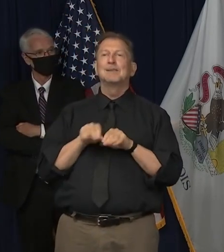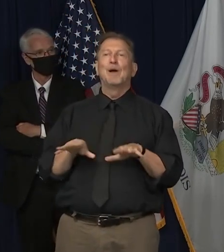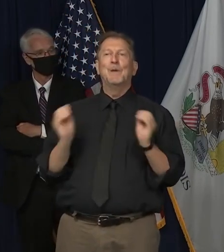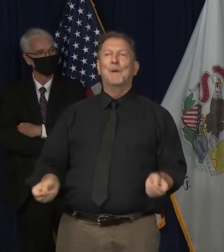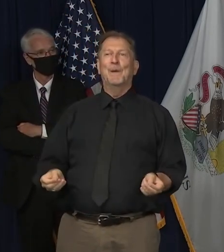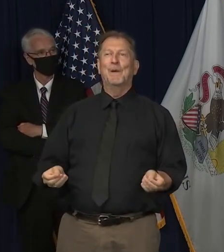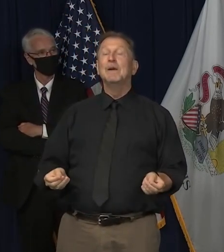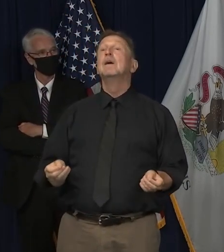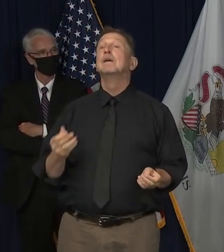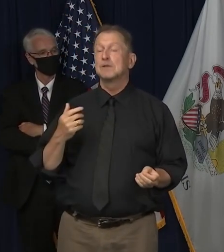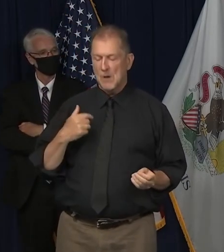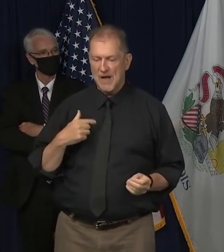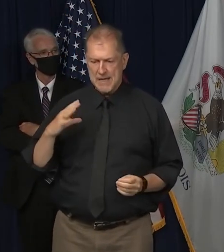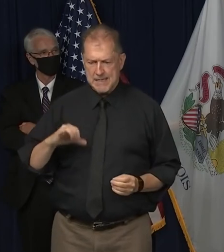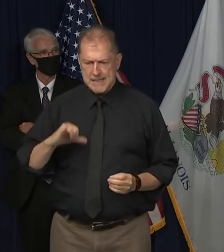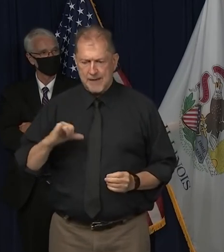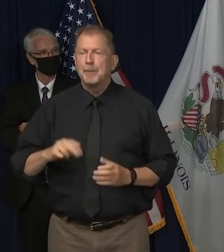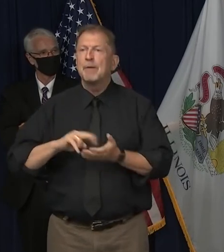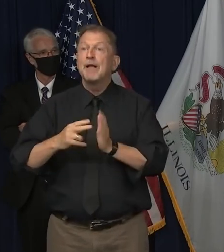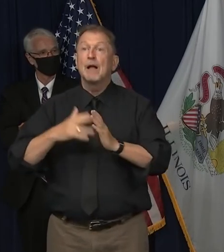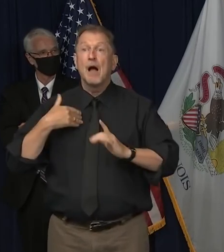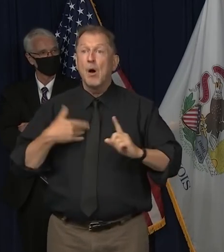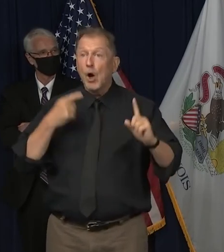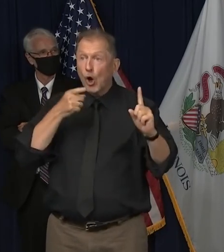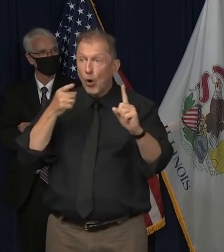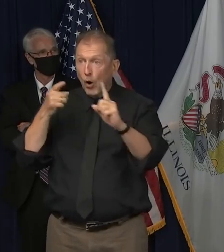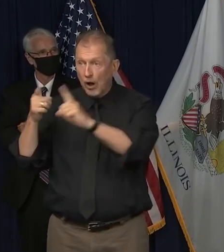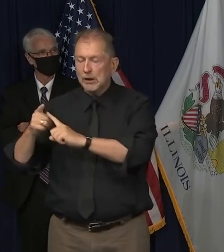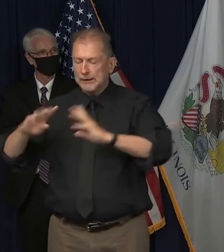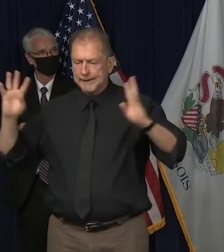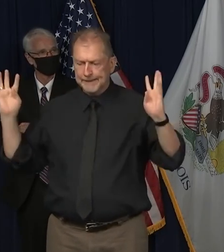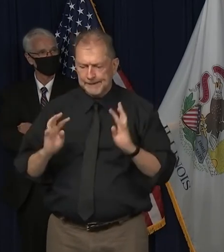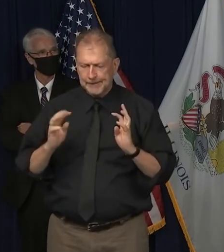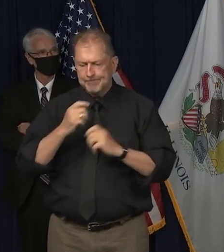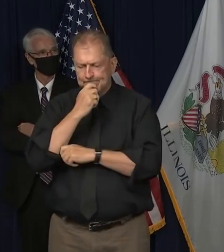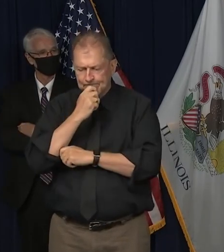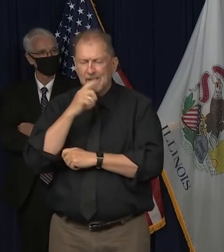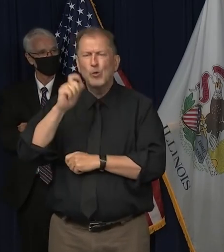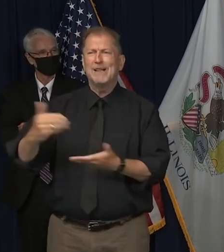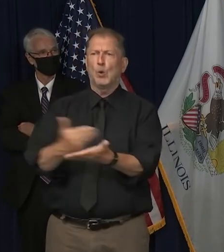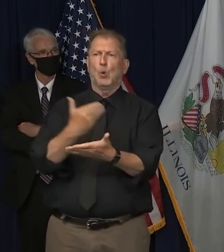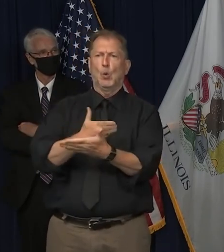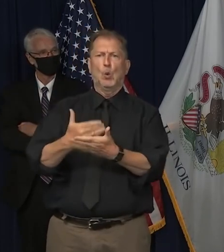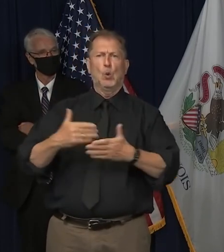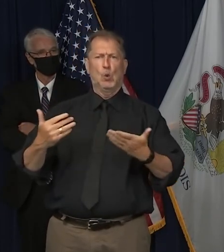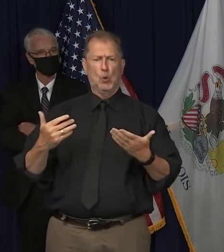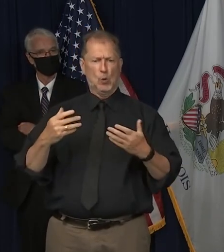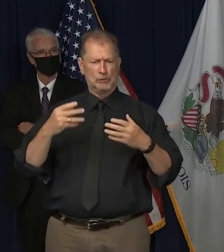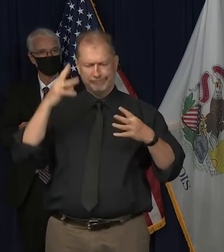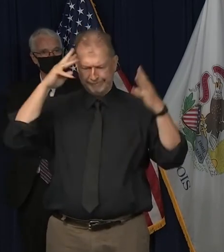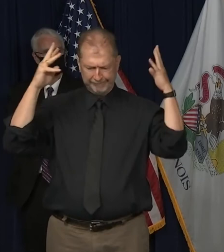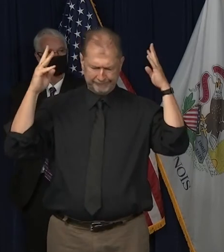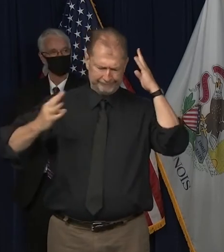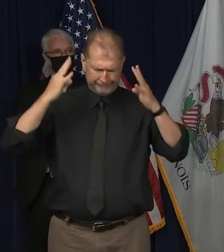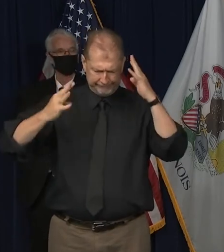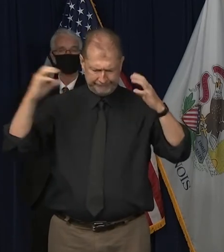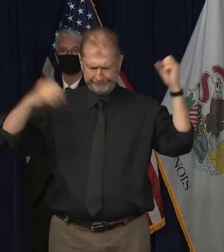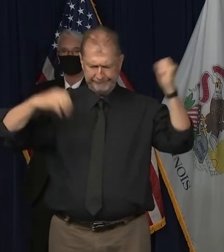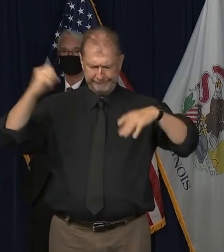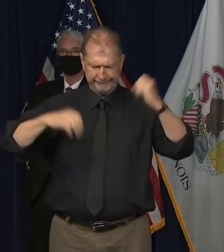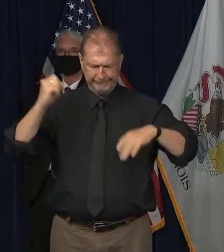in order to achieve the goals we were after, it was going to require innovation. We would need to innovate in the